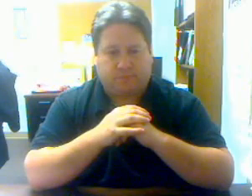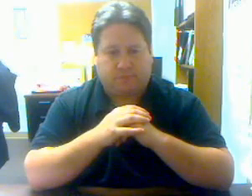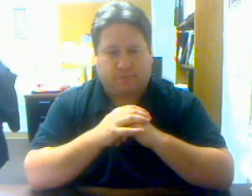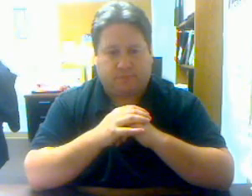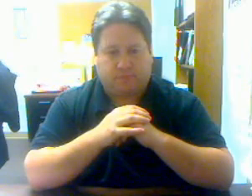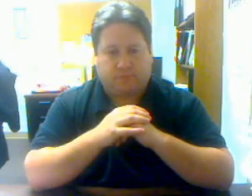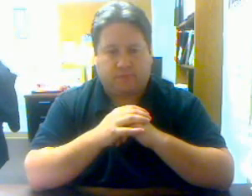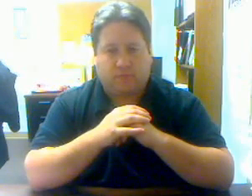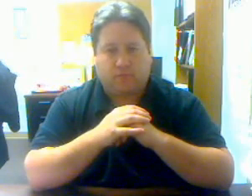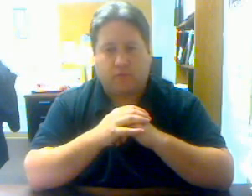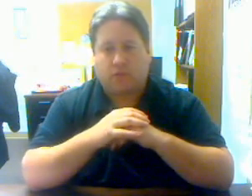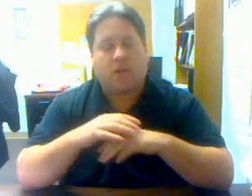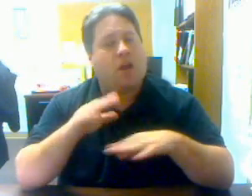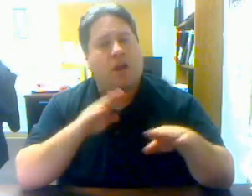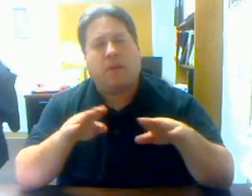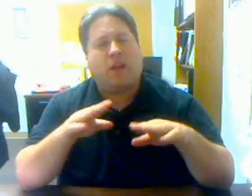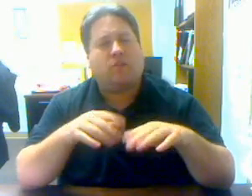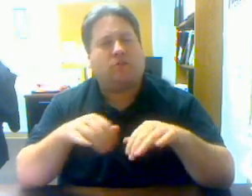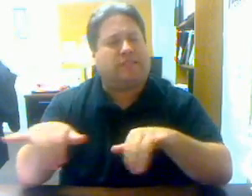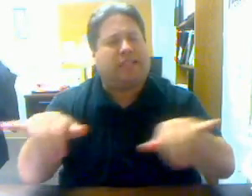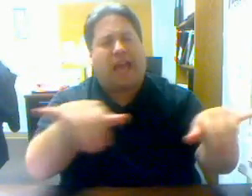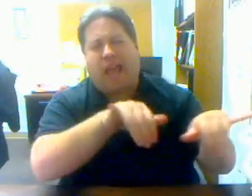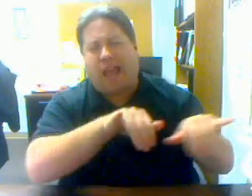behavior, depending, doesn't matter who you are.